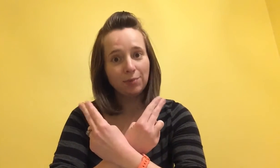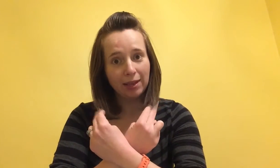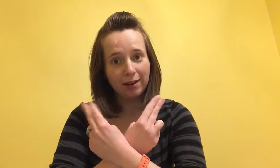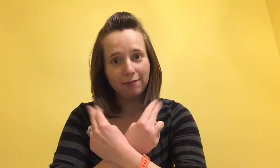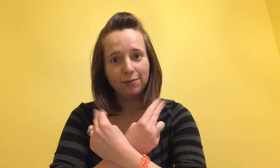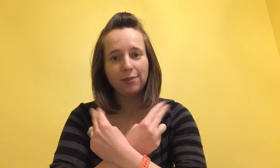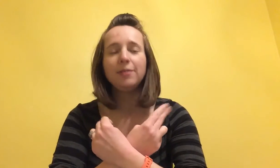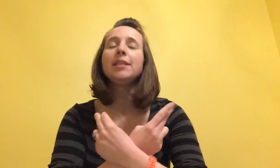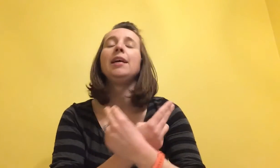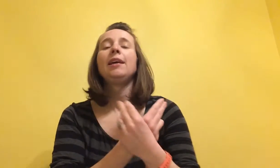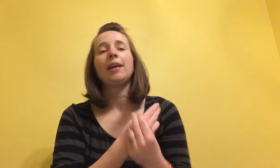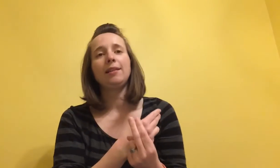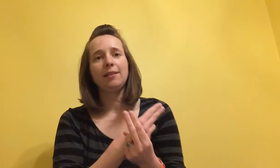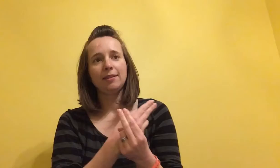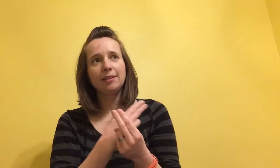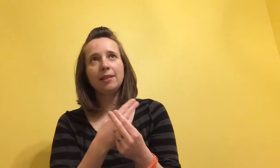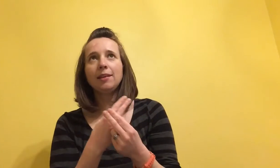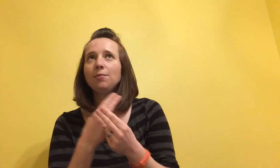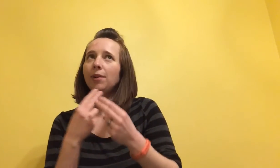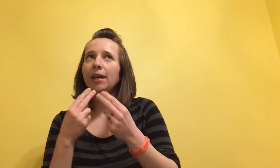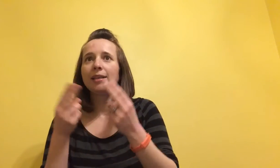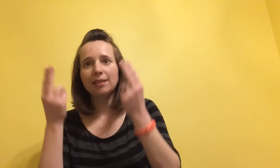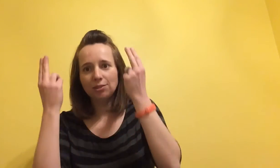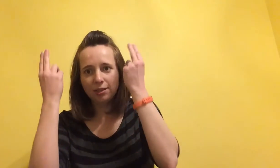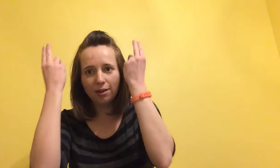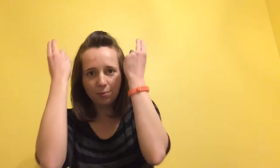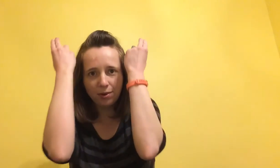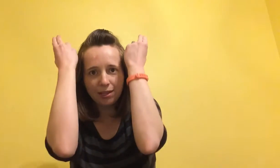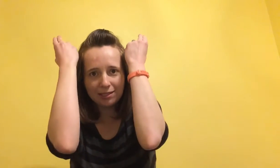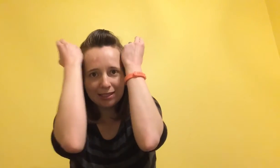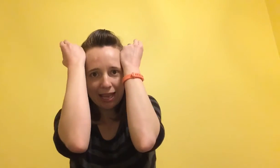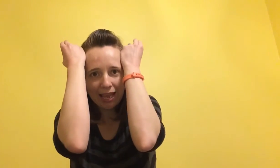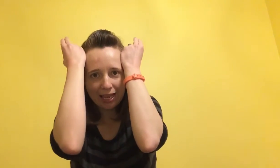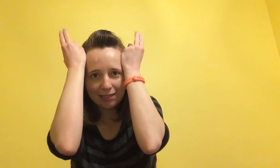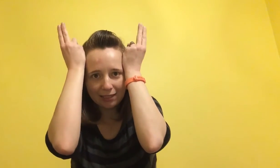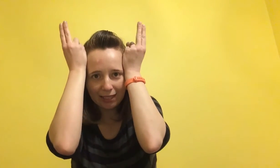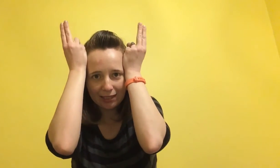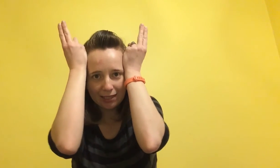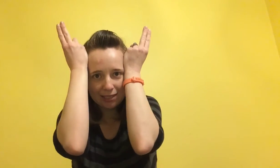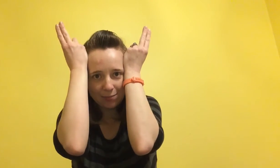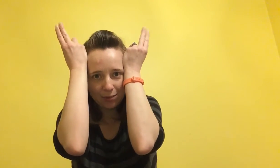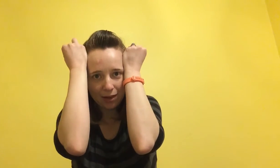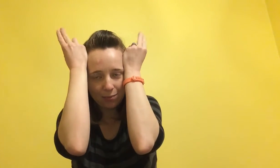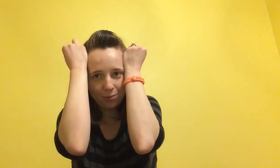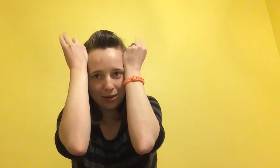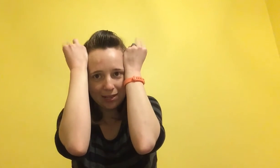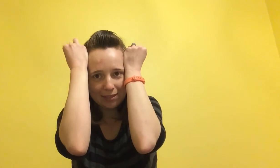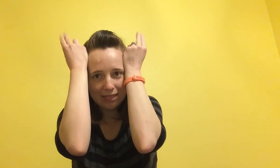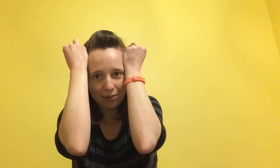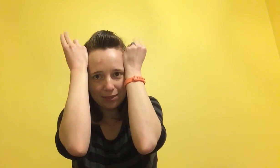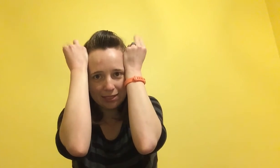that I've learned. And then the second way is actually kind of putting it to the head like this, but kind of putting it down this